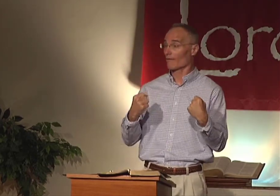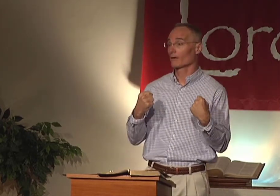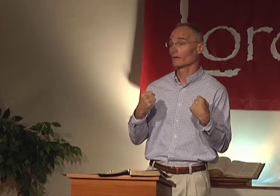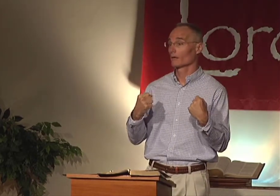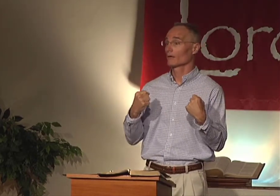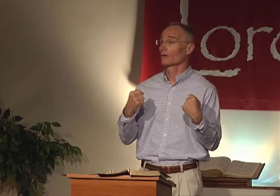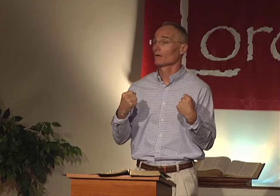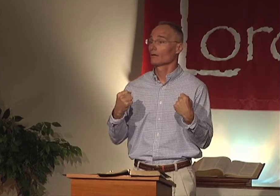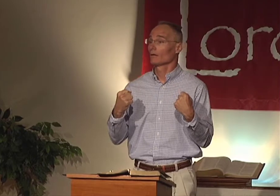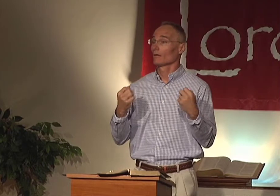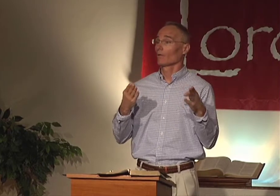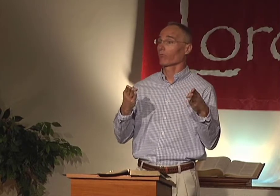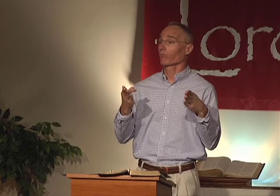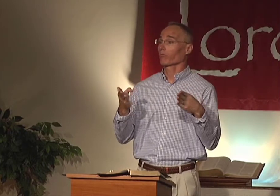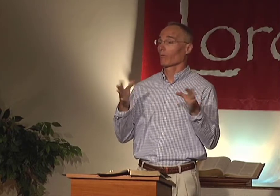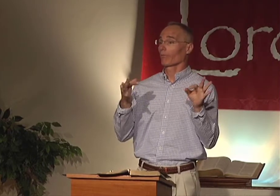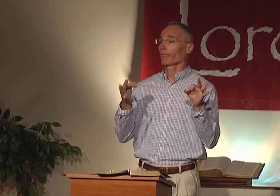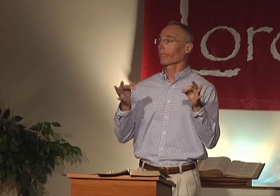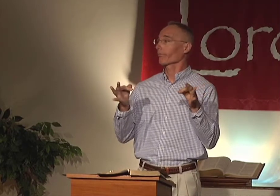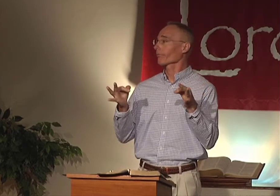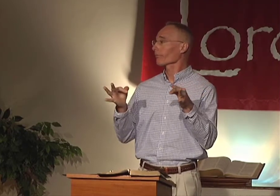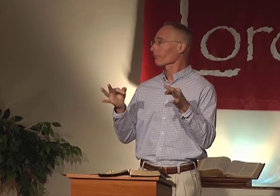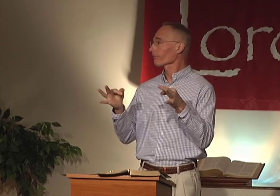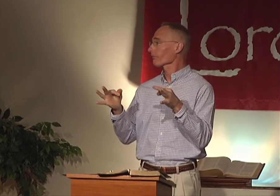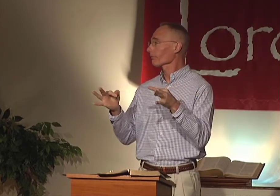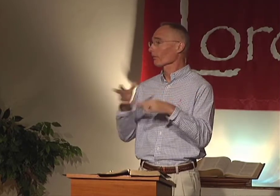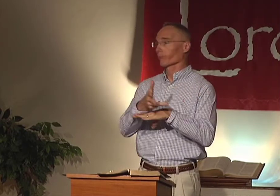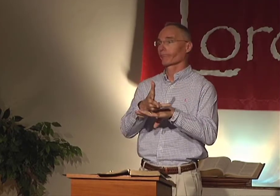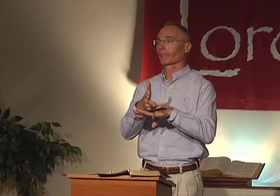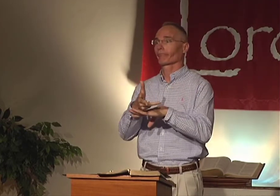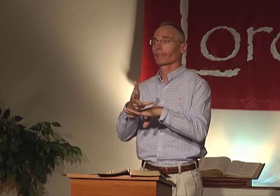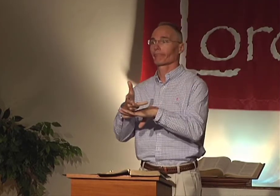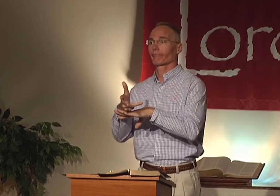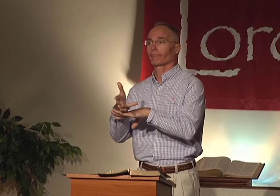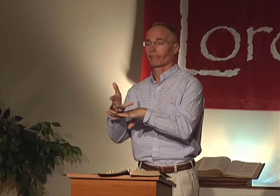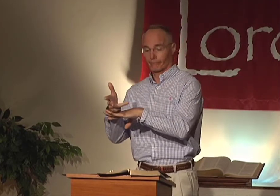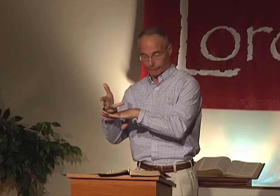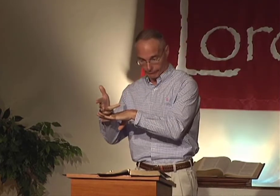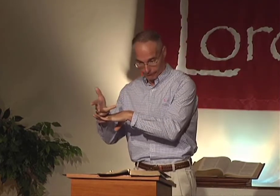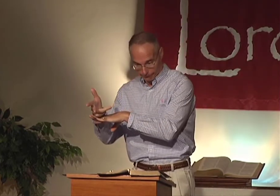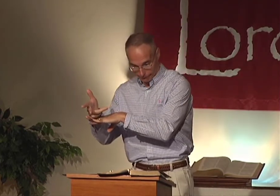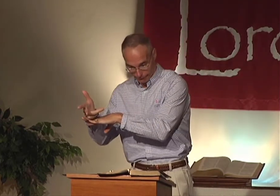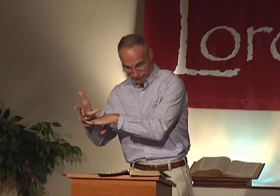Because if we're driving along and we veer off the road, we get distracted and we go off the roadway,